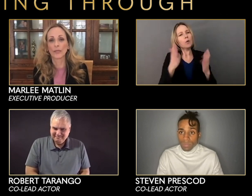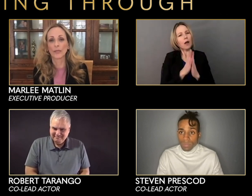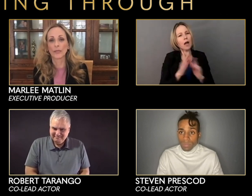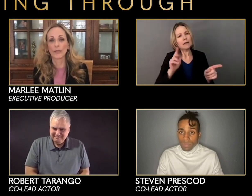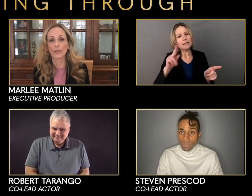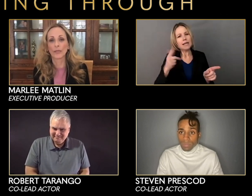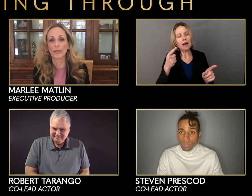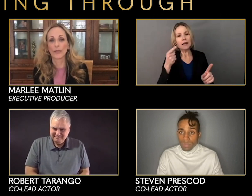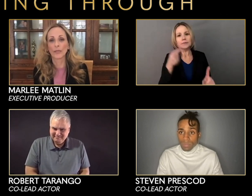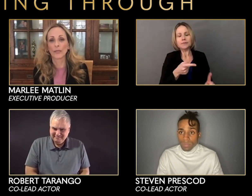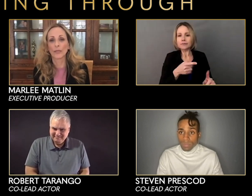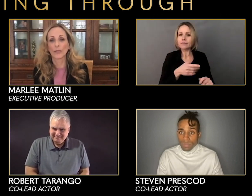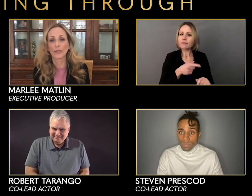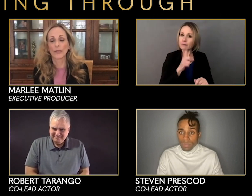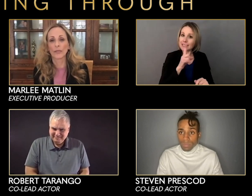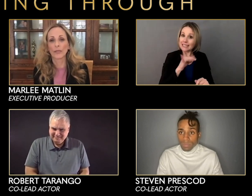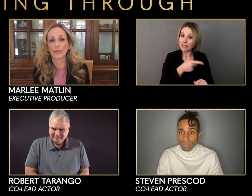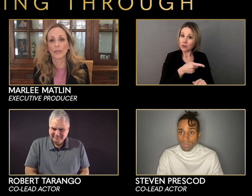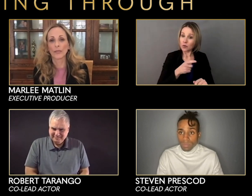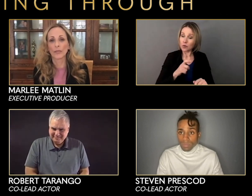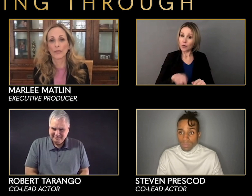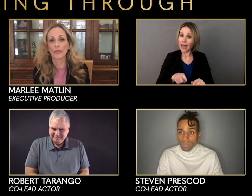did you have to make the set